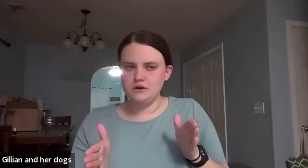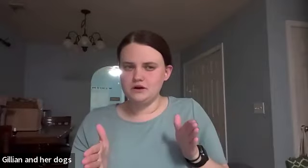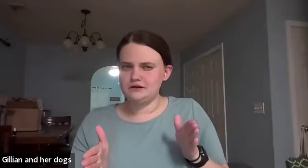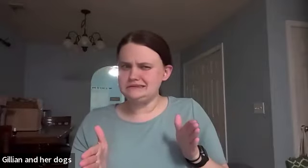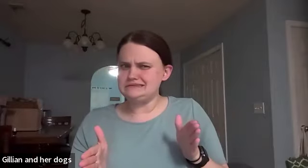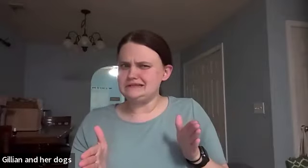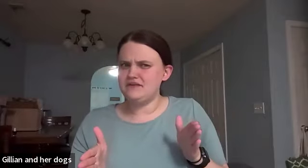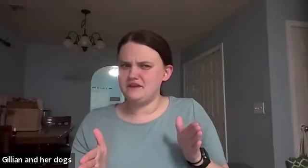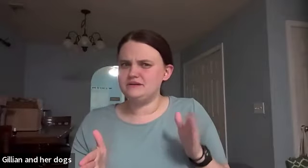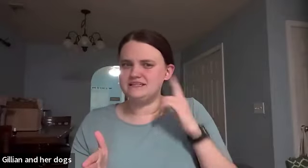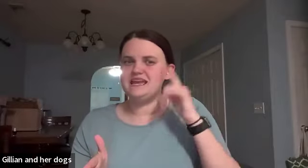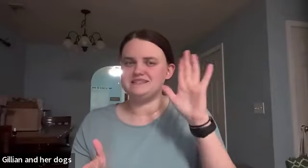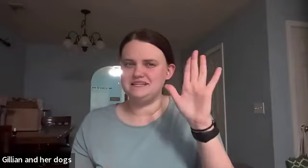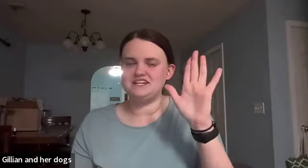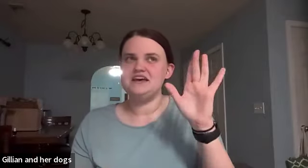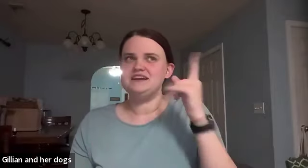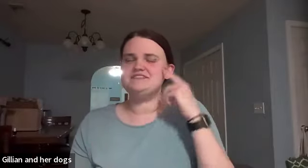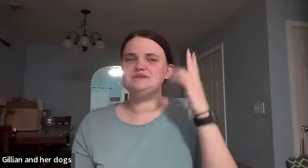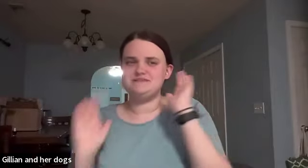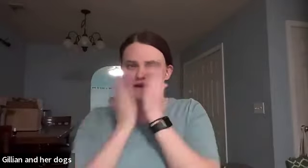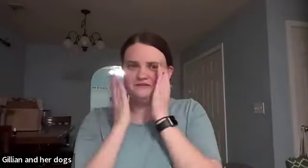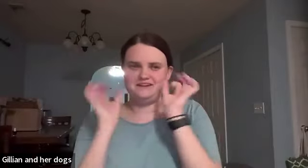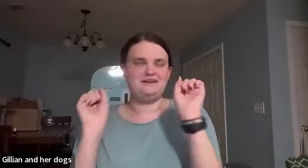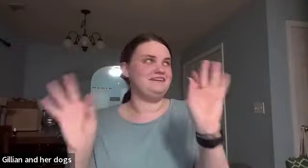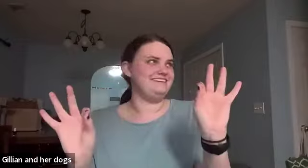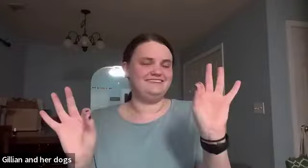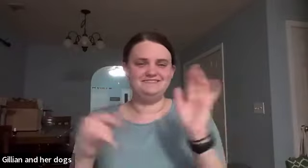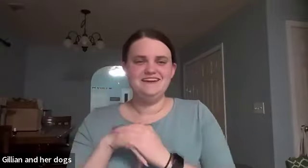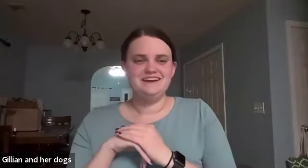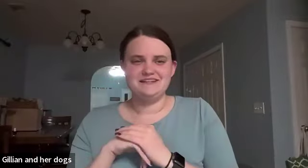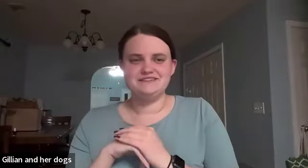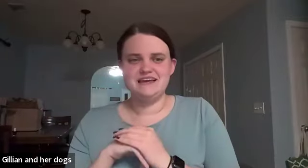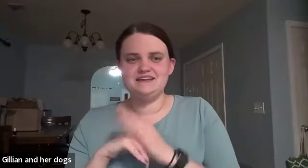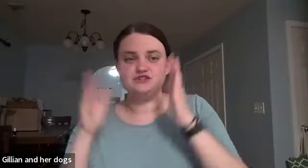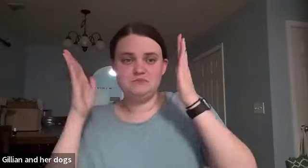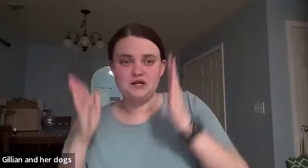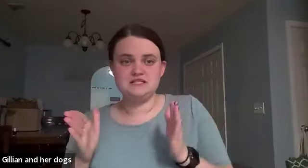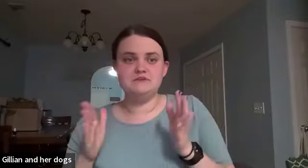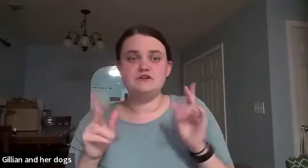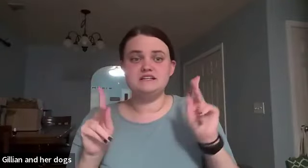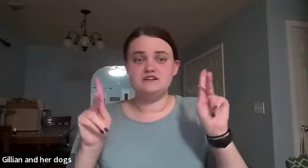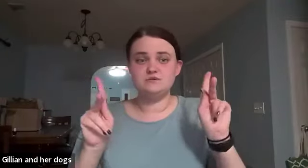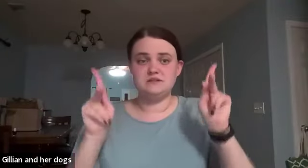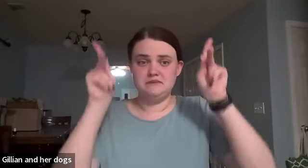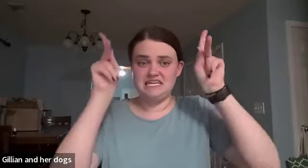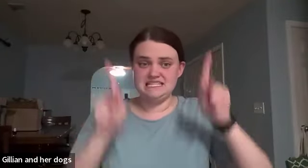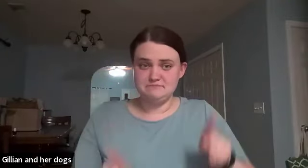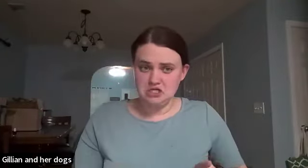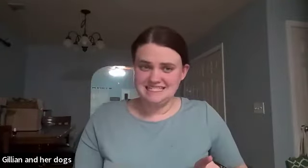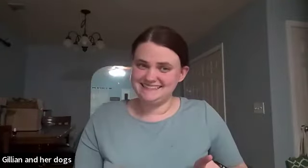before. I think we did. Yes, yes, yes. Because I think we did for Halloween. Okay, good, good, good. Because I was like, because there's person, but there is also with the P's